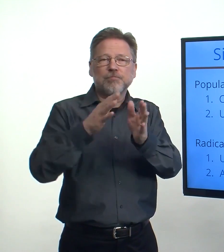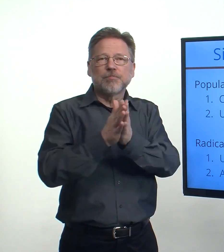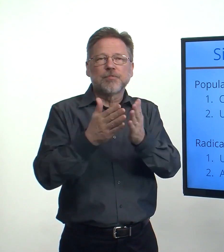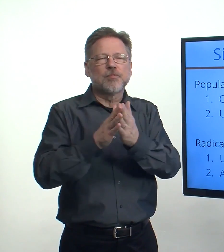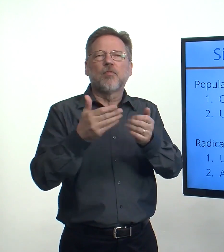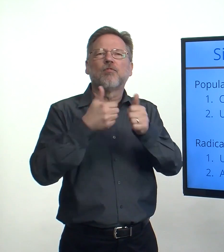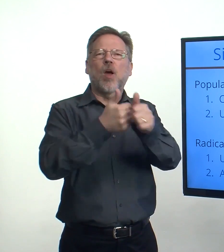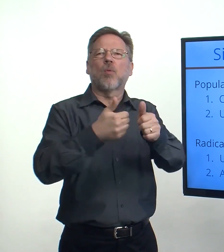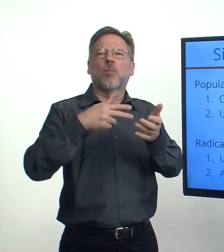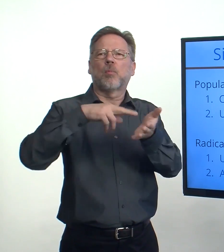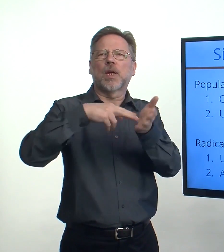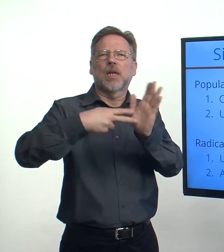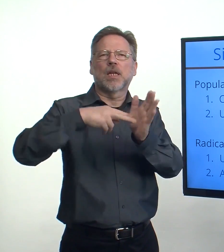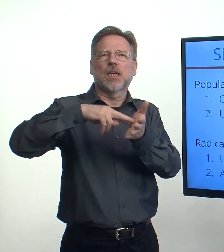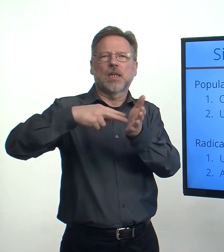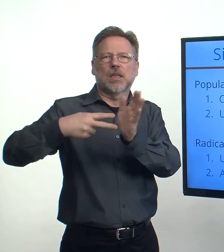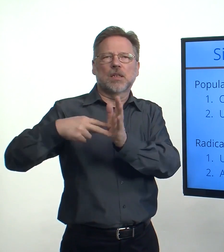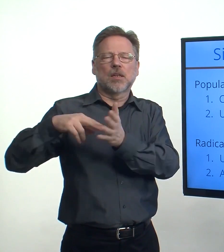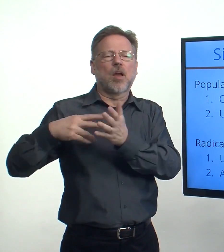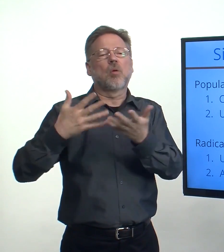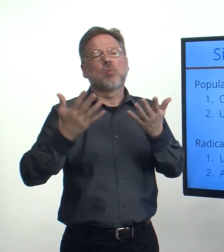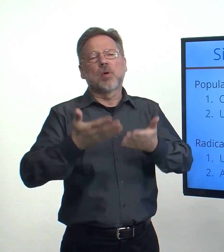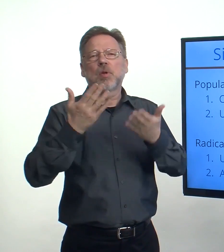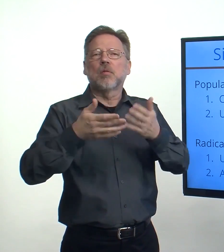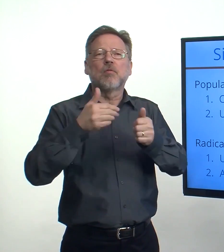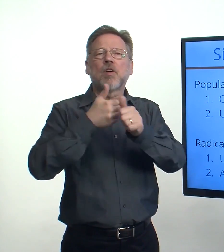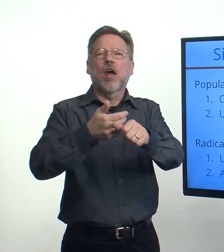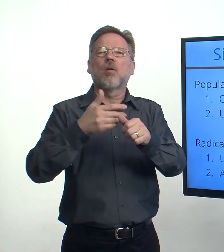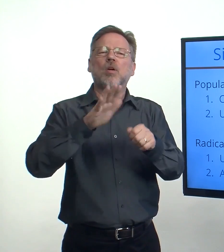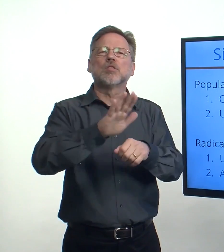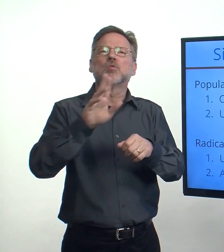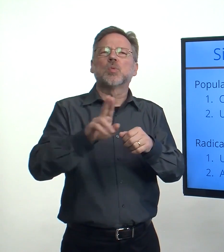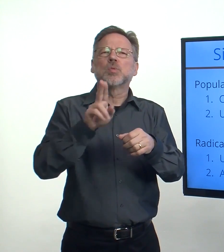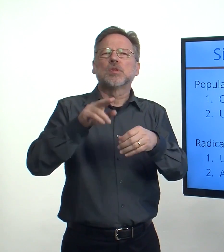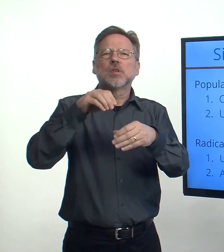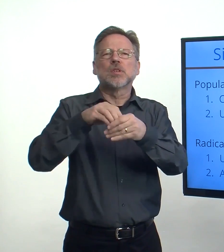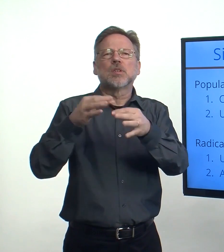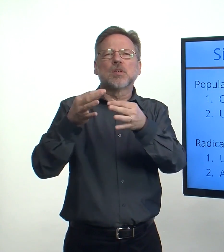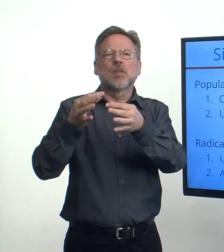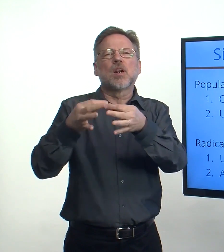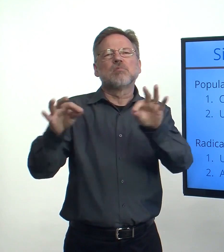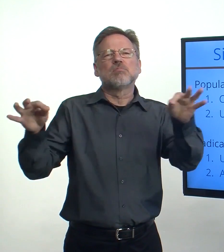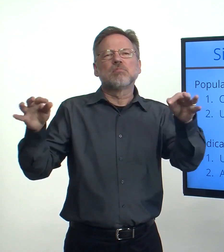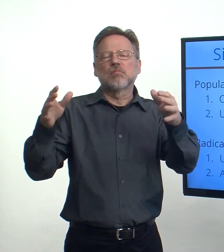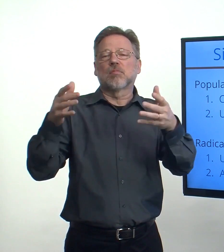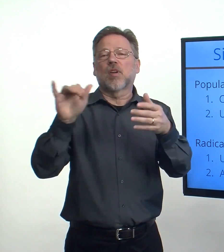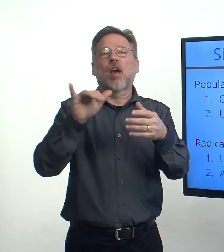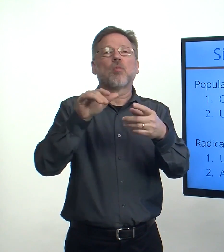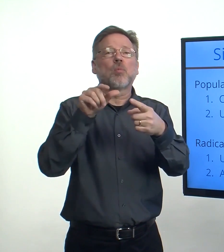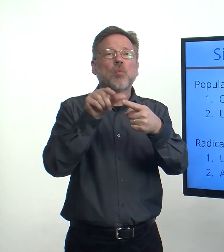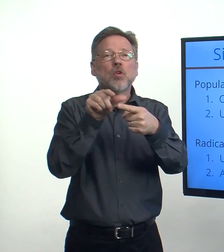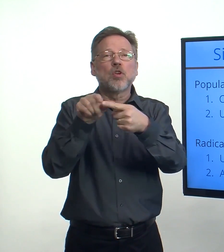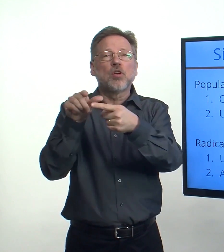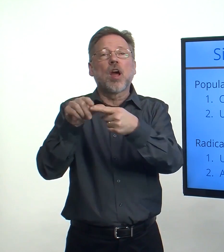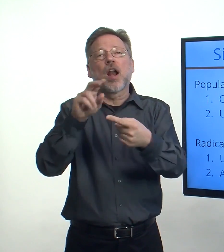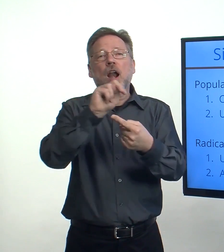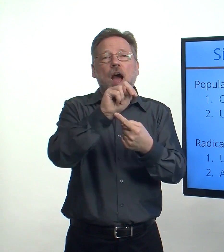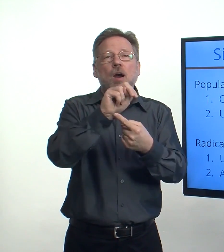First, books can be organized by cataloging words based on meaning or how they're used in a sentence. So, parts